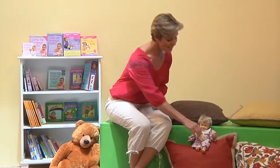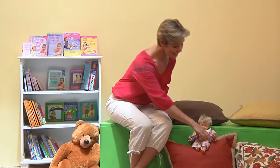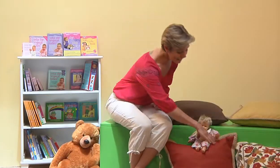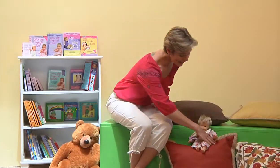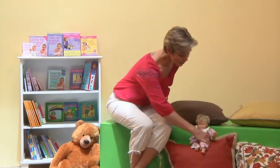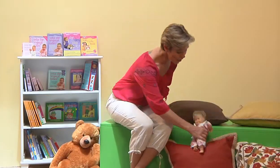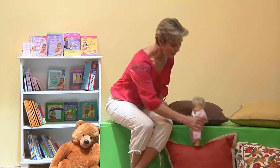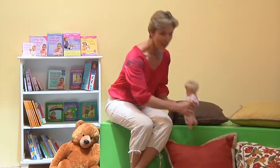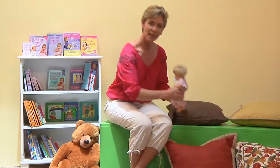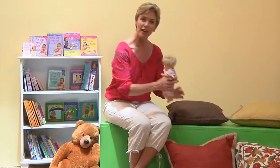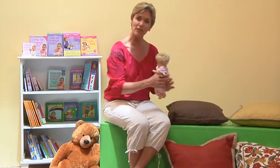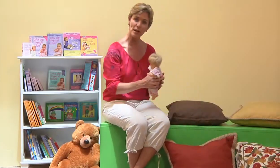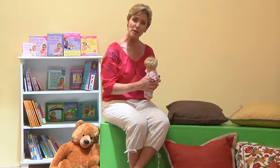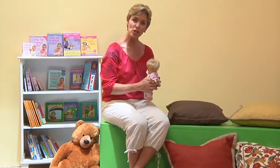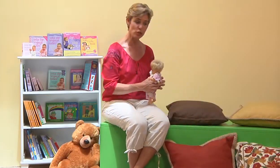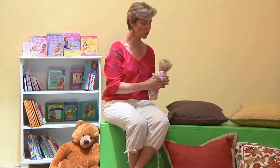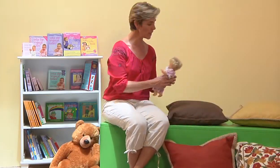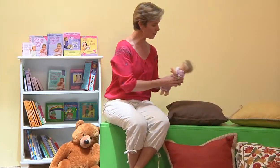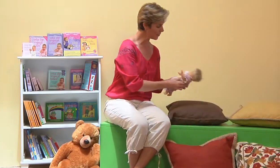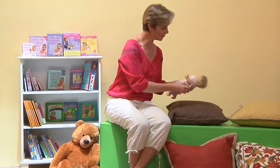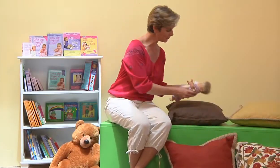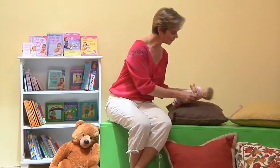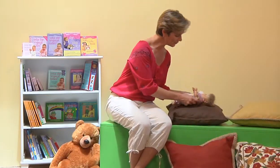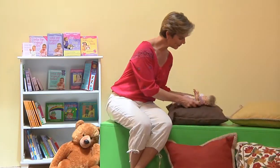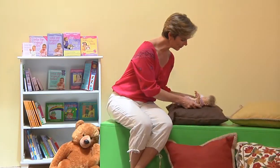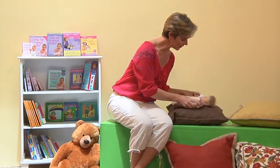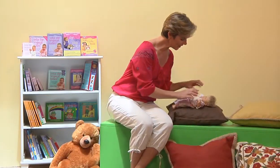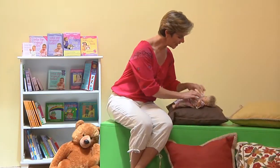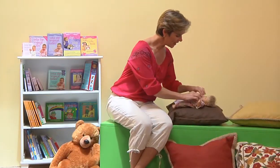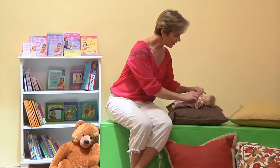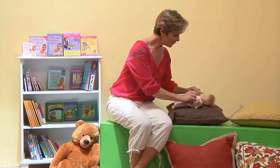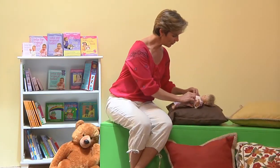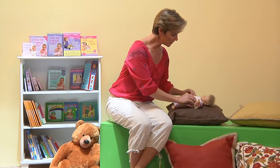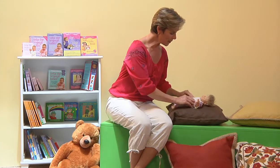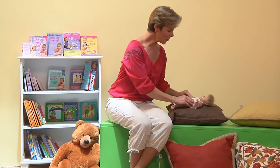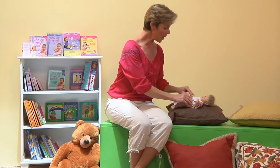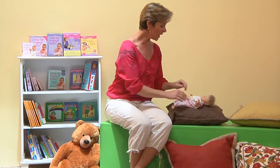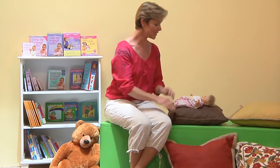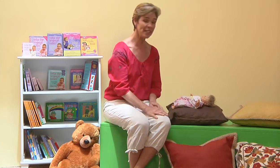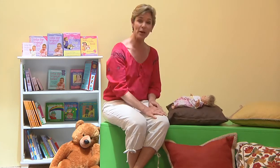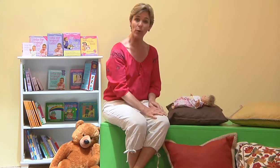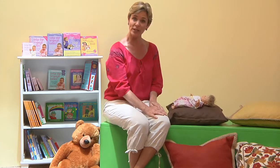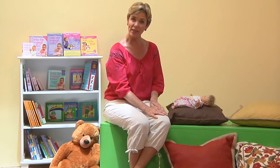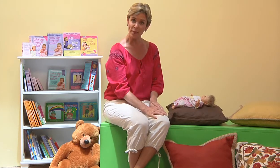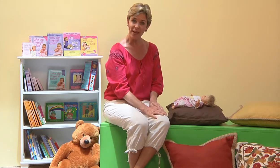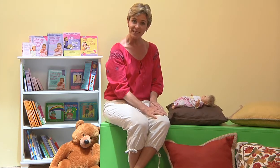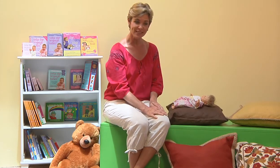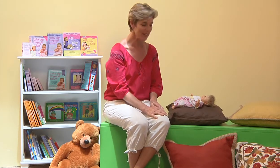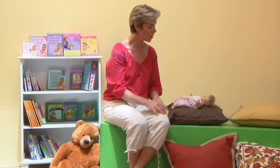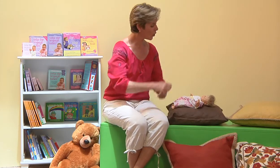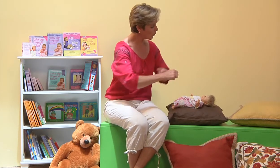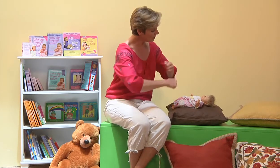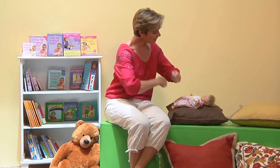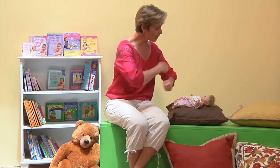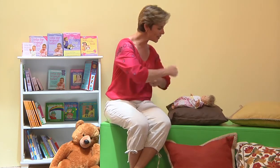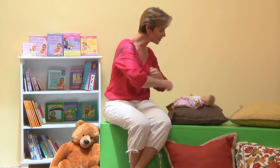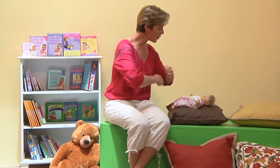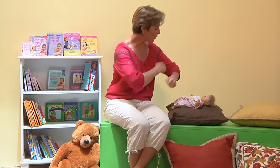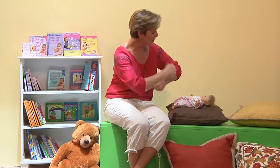sing a little song every time I'd change her diaper. For example, I'd sing Wheels on the Bus. Wheels on the bus go round